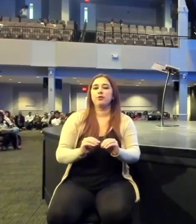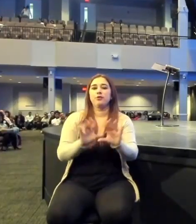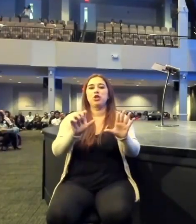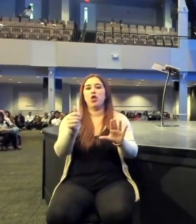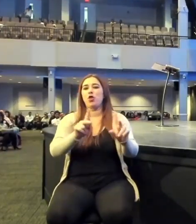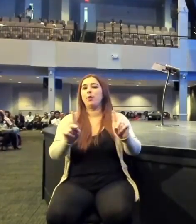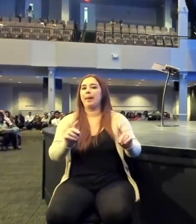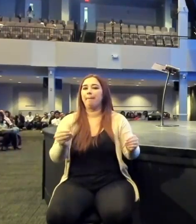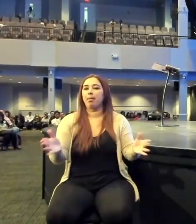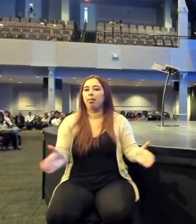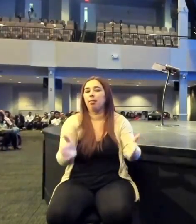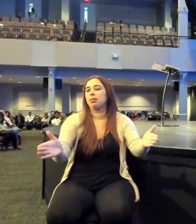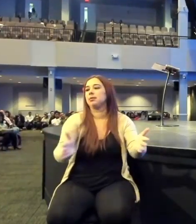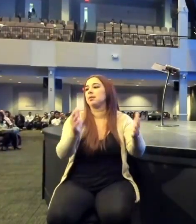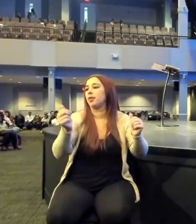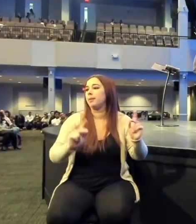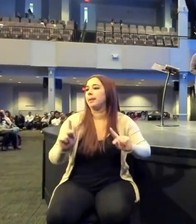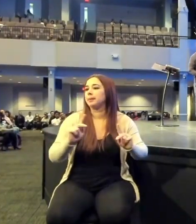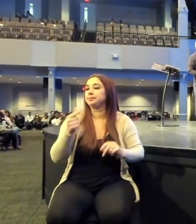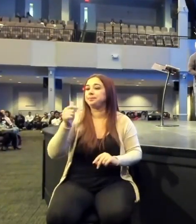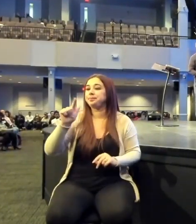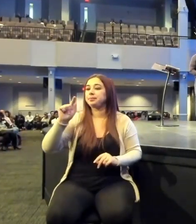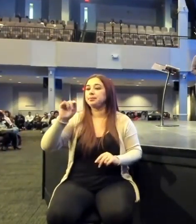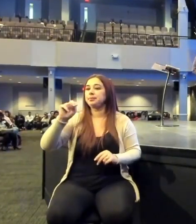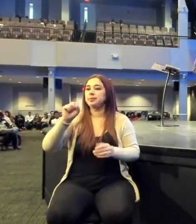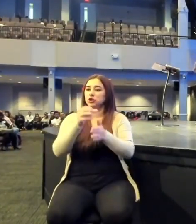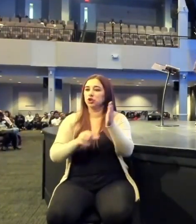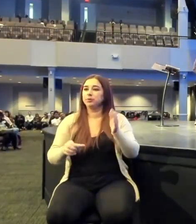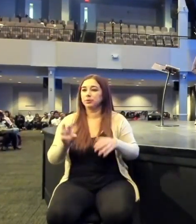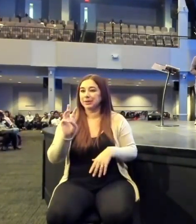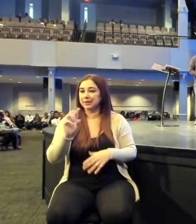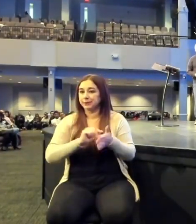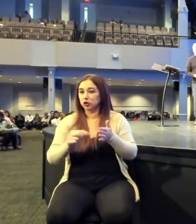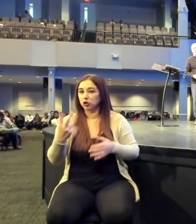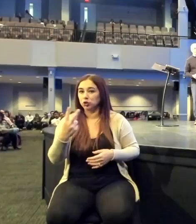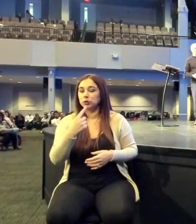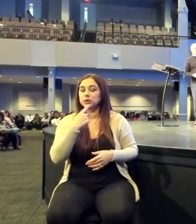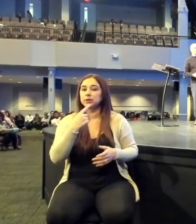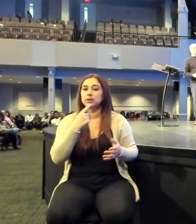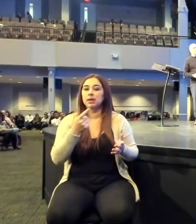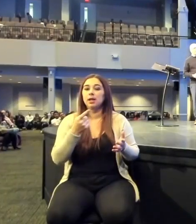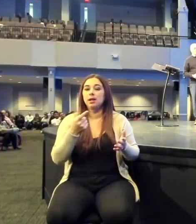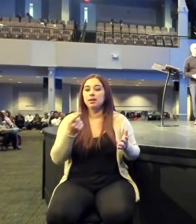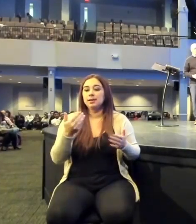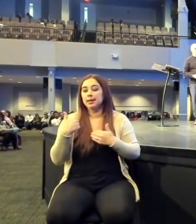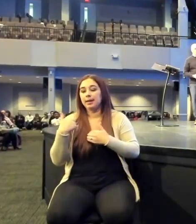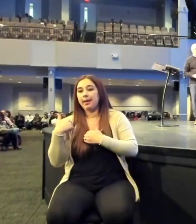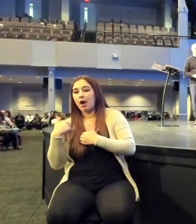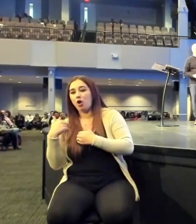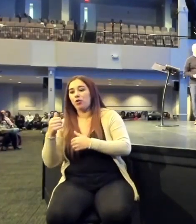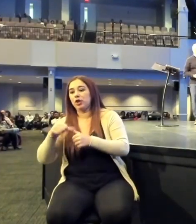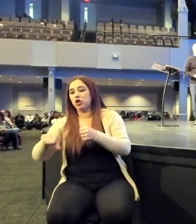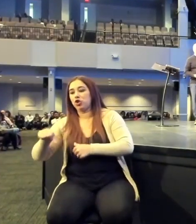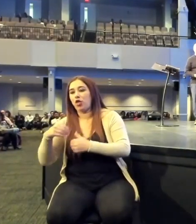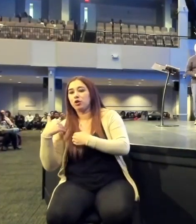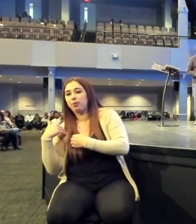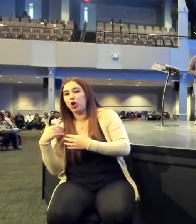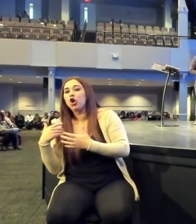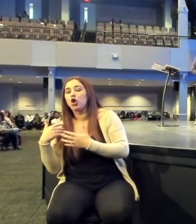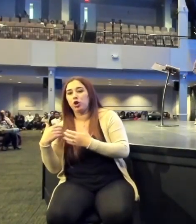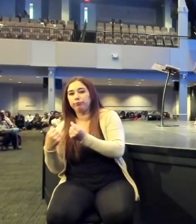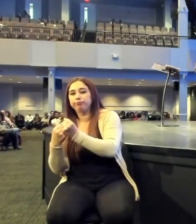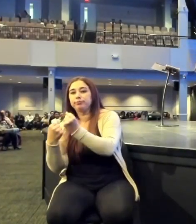was a refresher. Galatians 6:2, carry each other's burdens, and in this way you